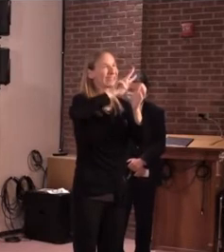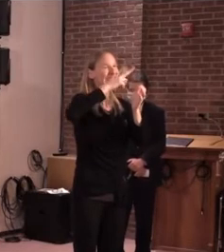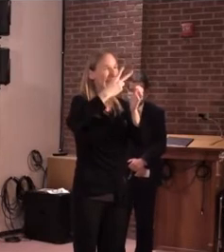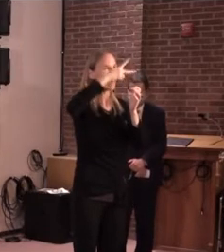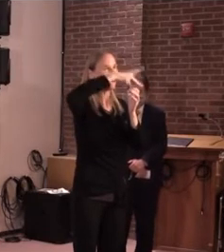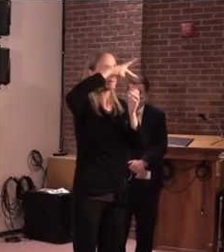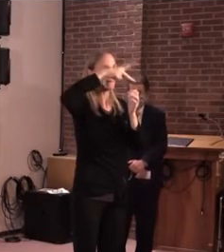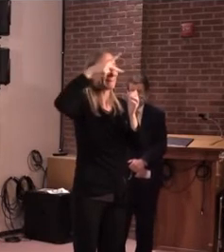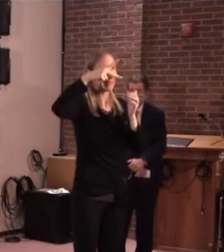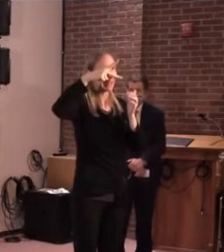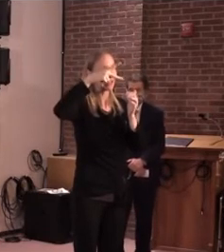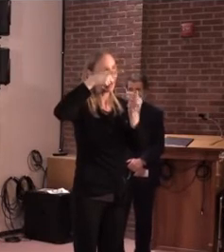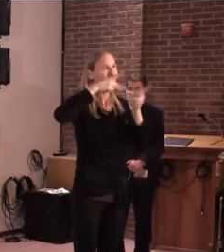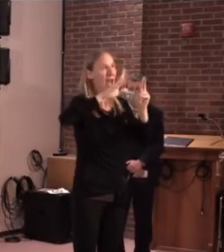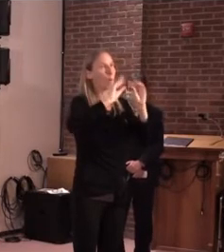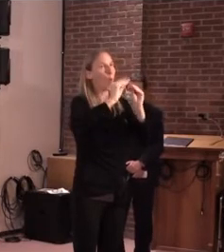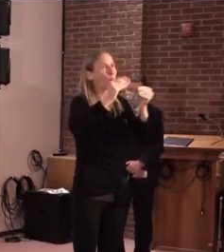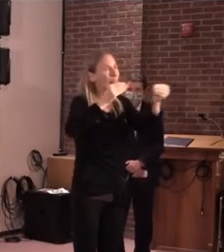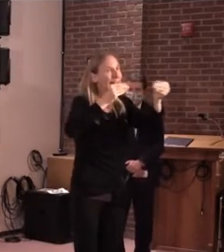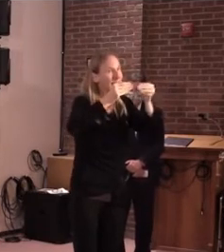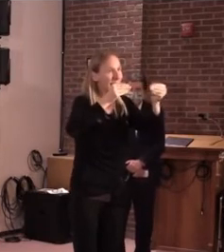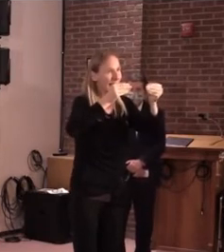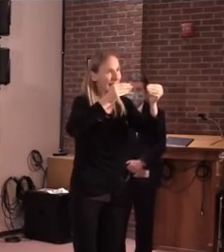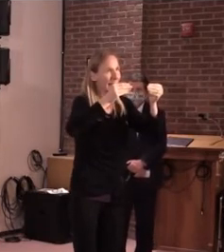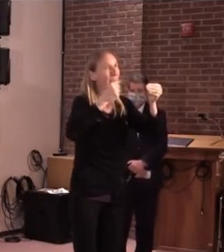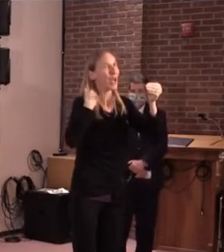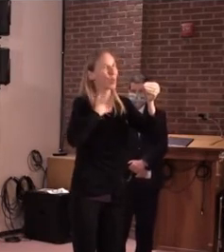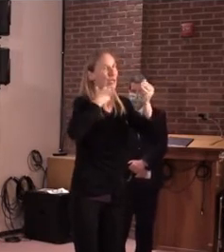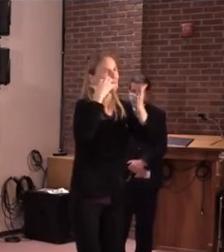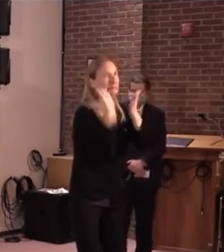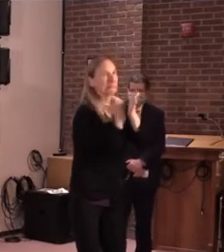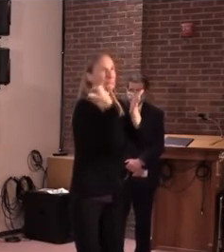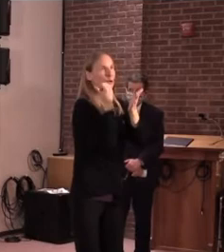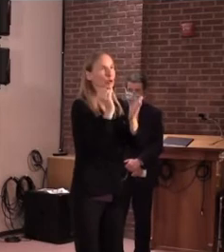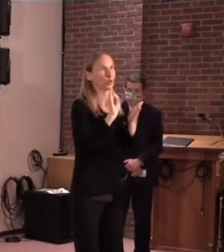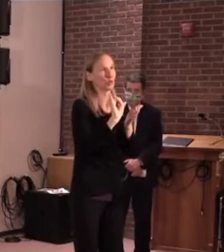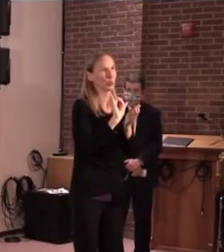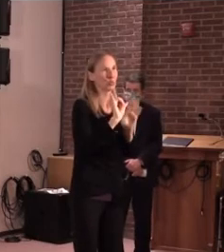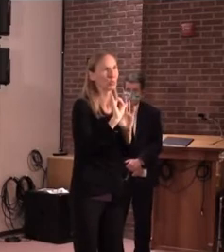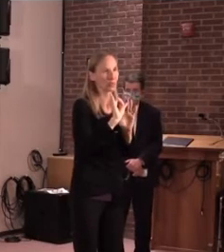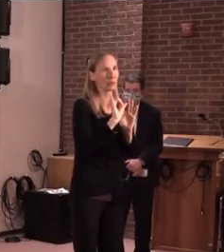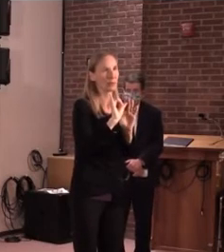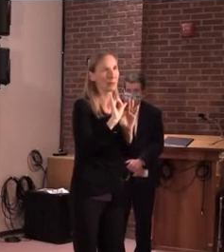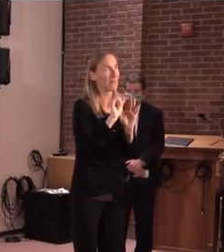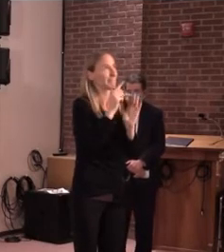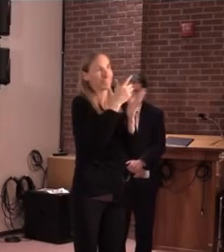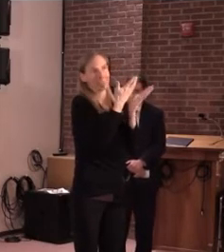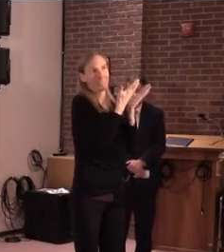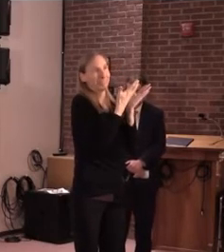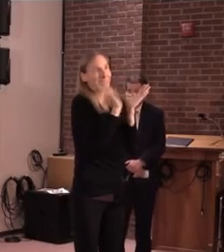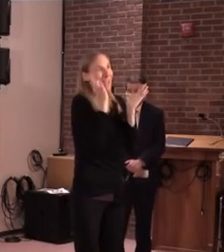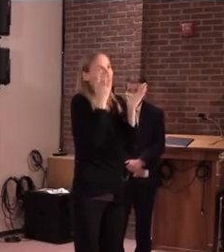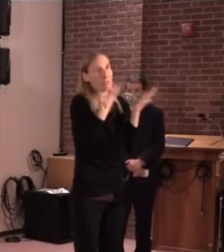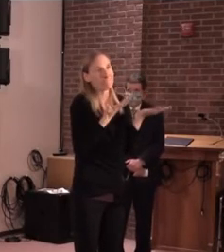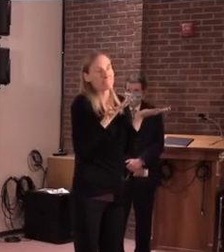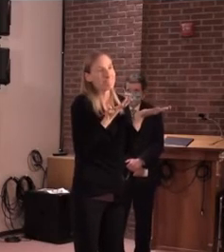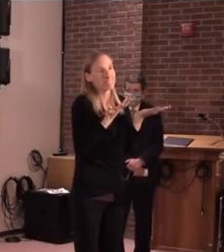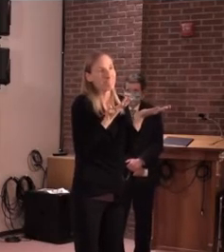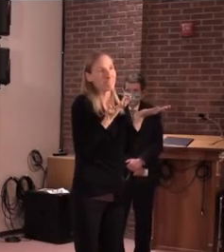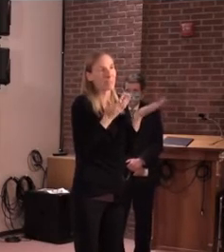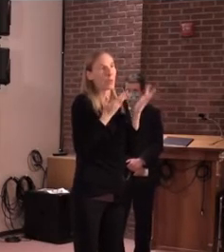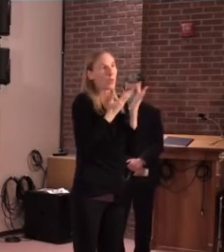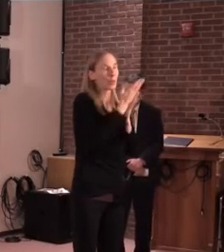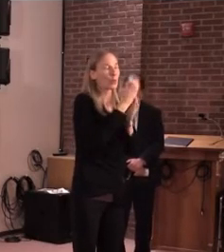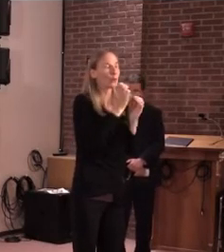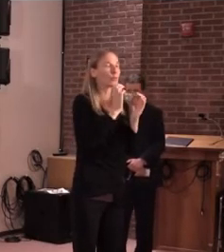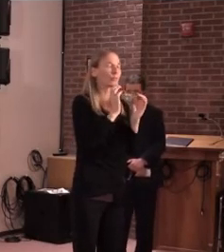that they allow for flexibility so that we can take advantage of that as well. But that's a federal program through the SBA